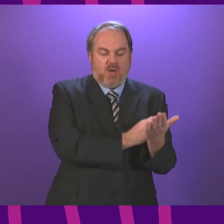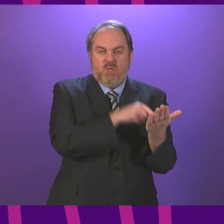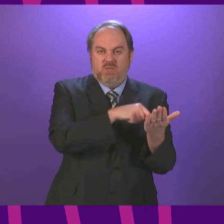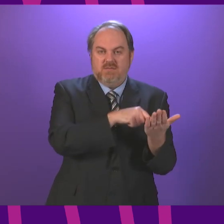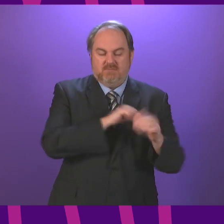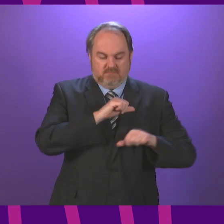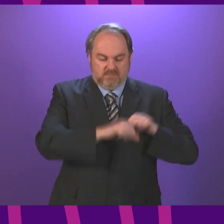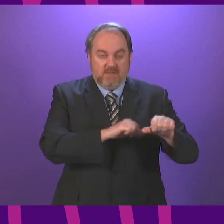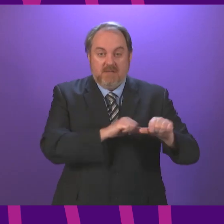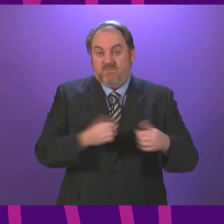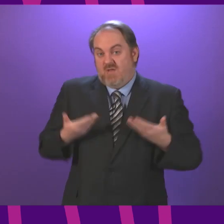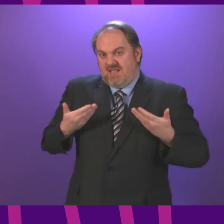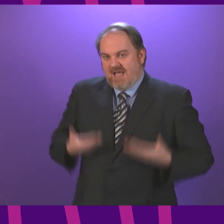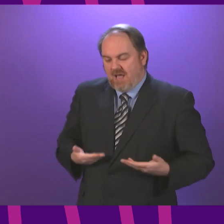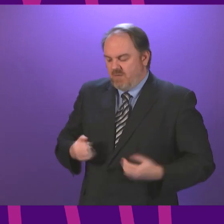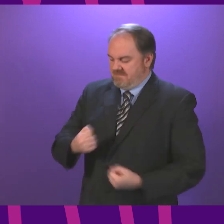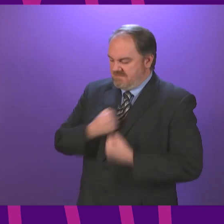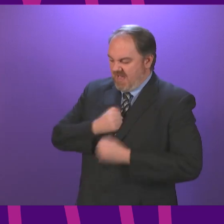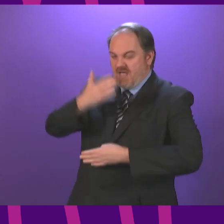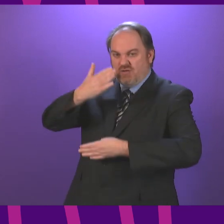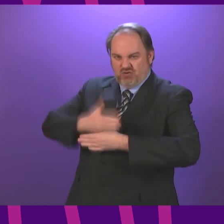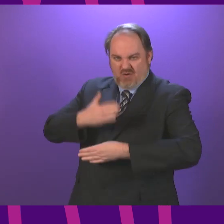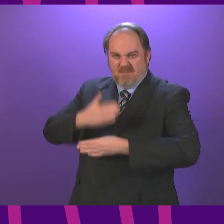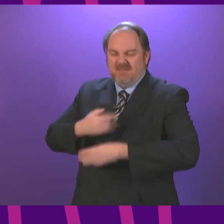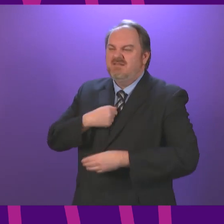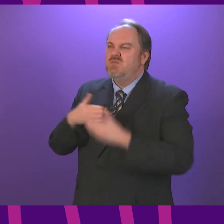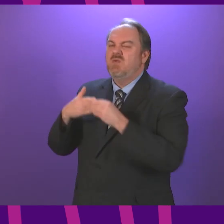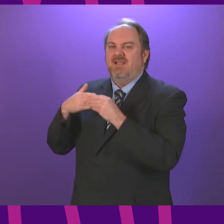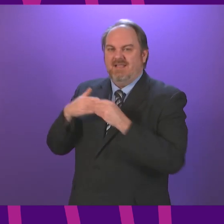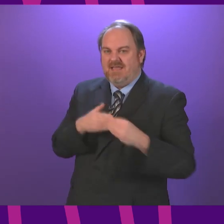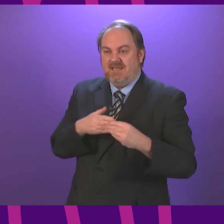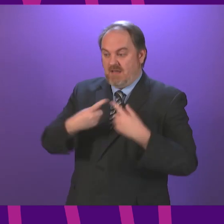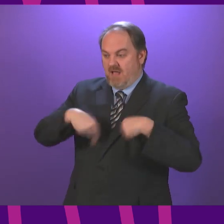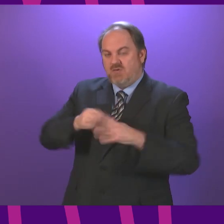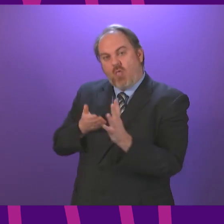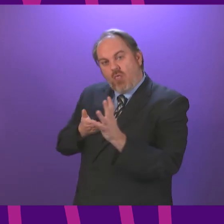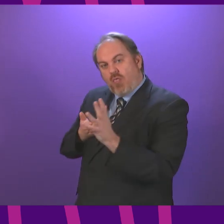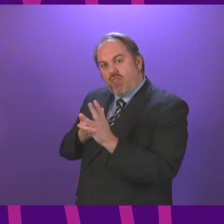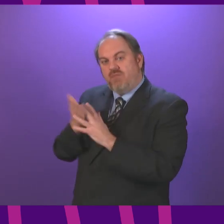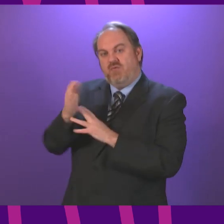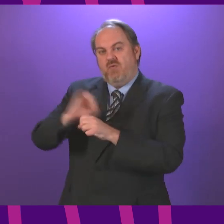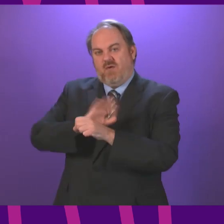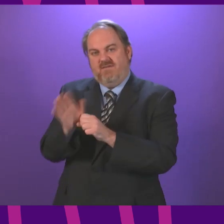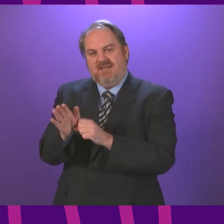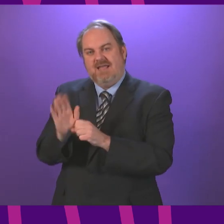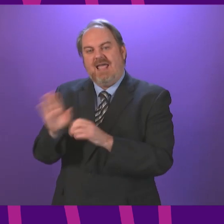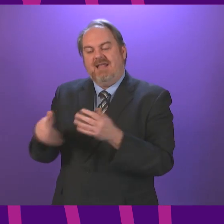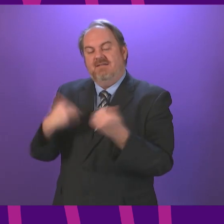meantime, I'm going to go on with my job of leading this country through Covid and out of lockdown.